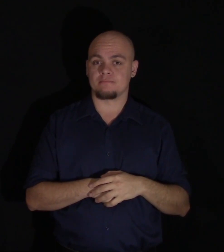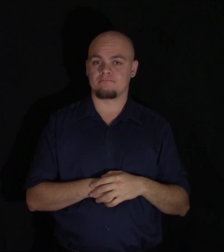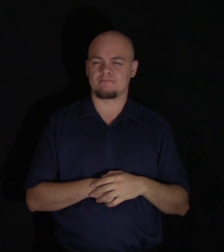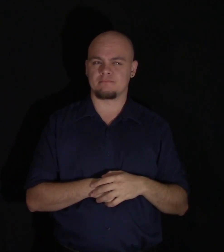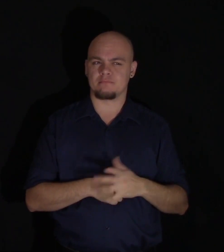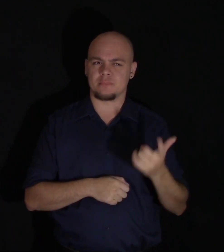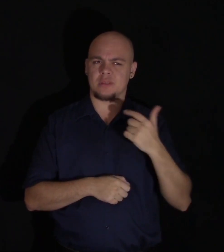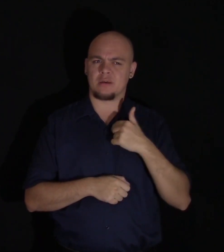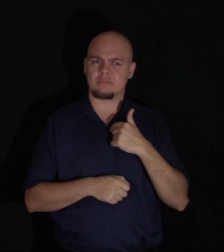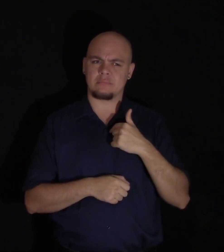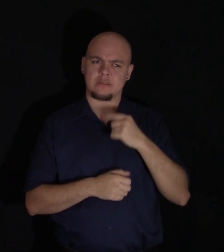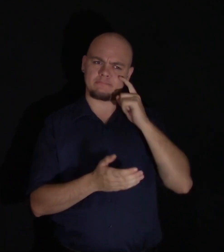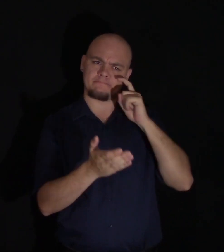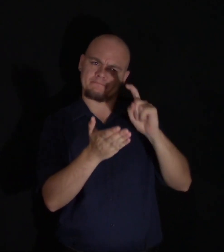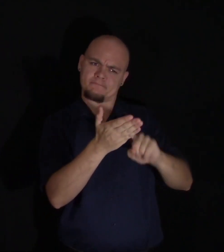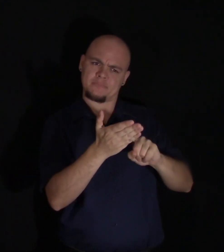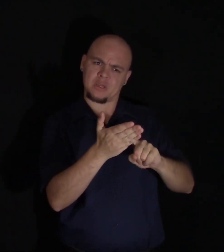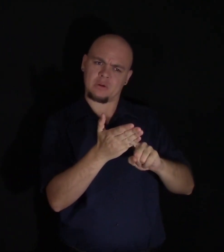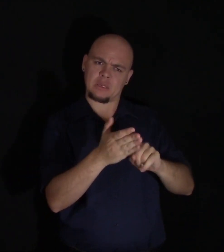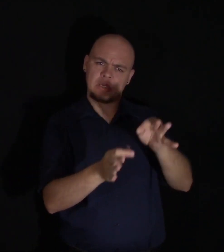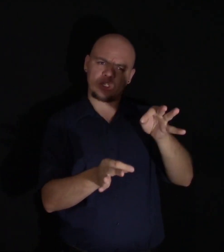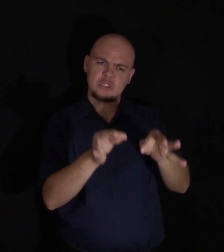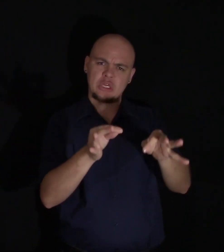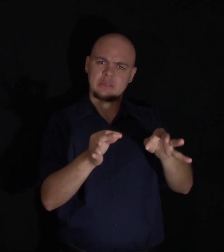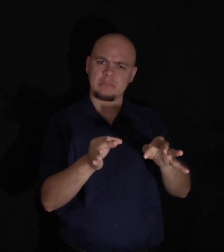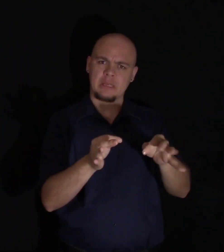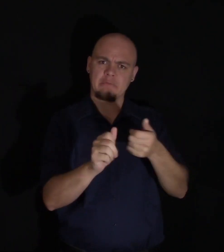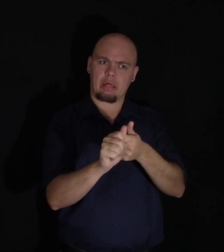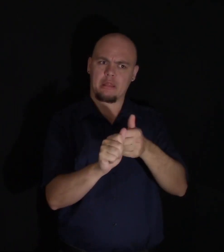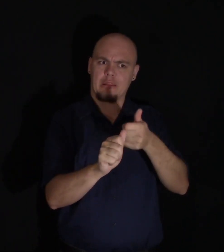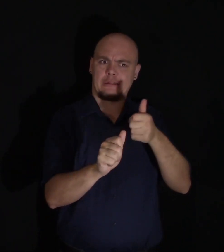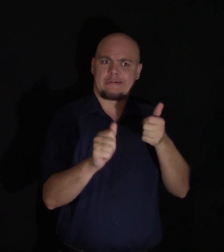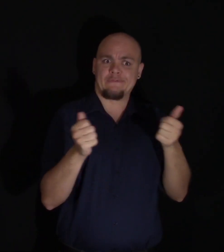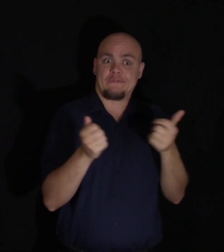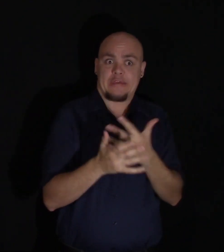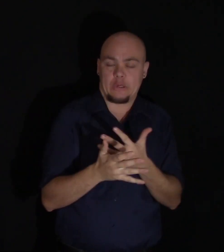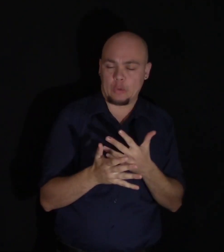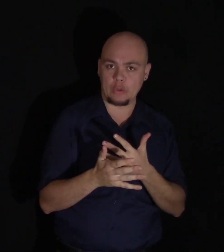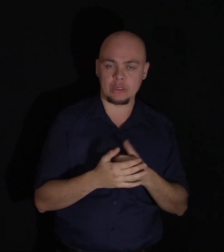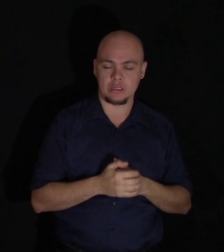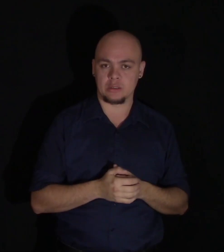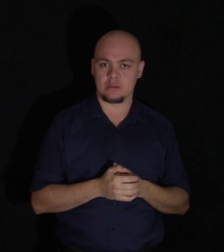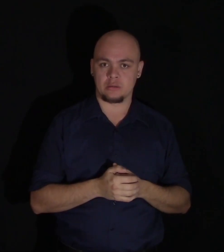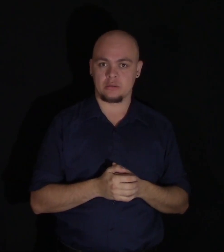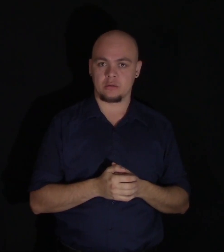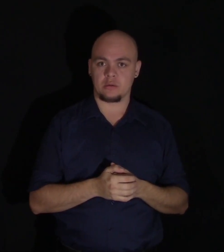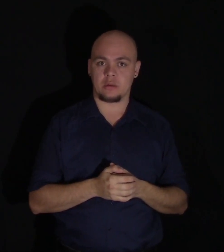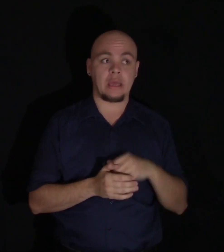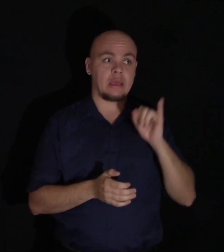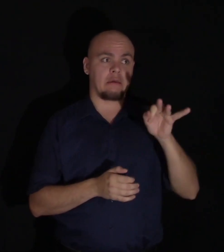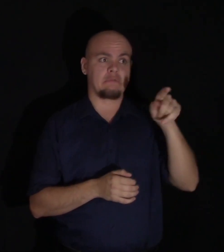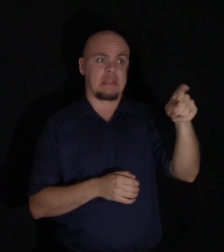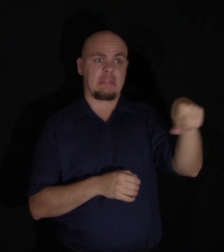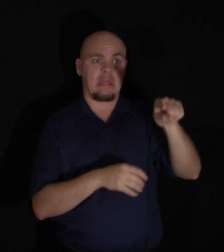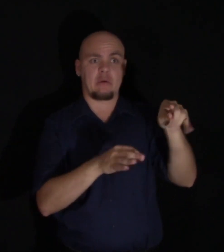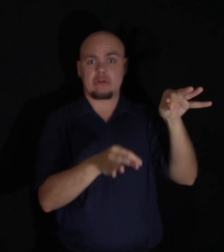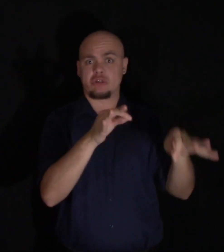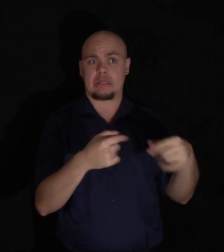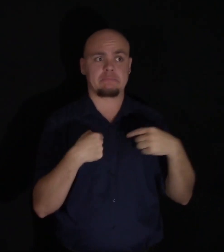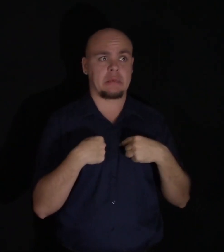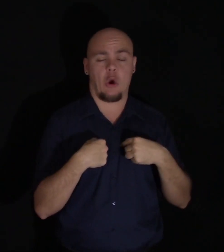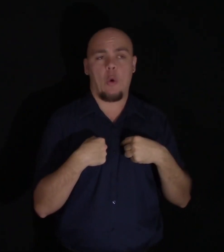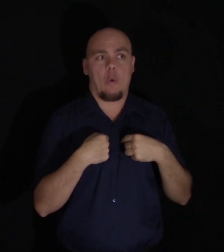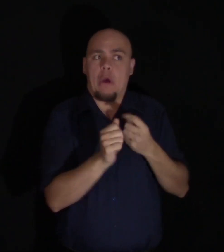of fear of judgment that we have, you know, that you don't do things, you're afraid you're going to be judged. If you don't, you know,